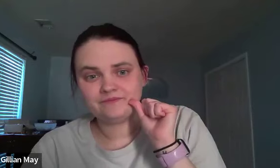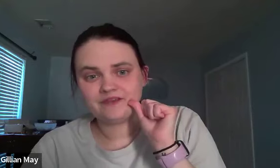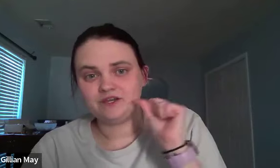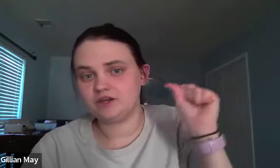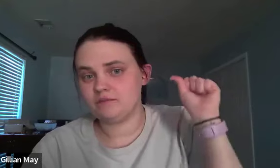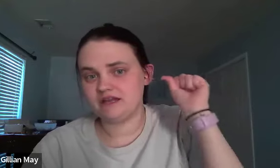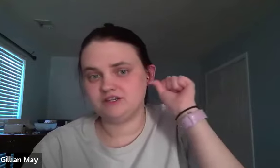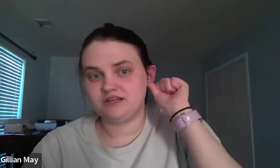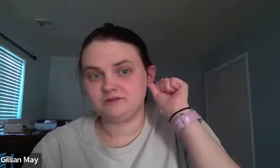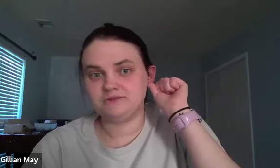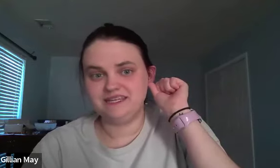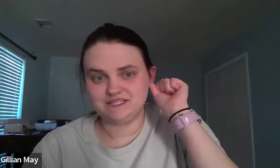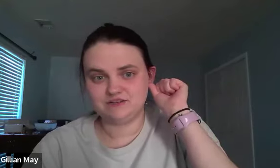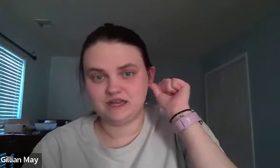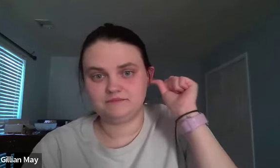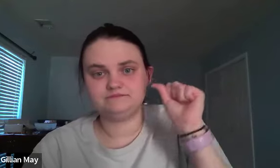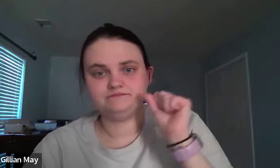And you're going to go back to your ear. Yesterday.